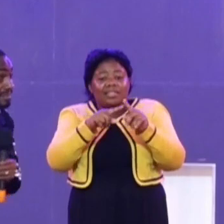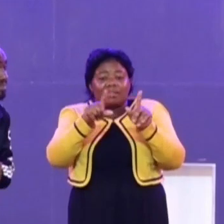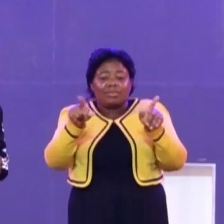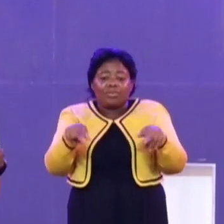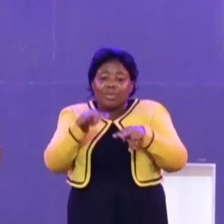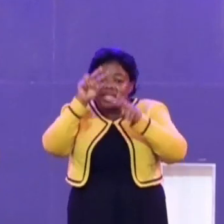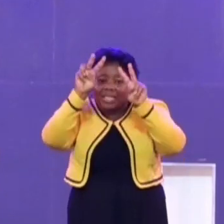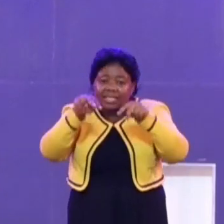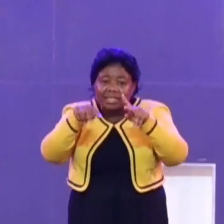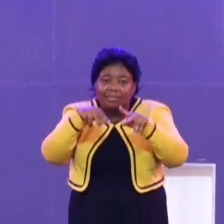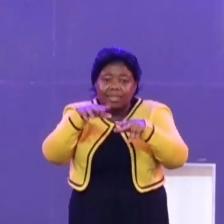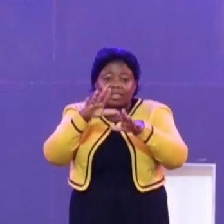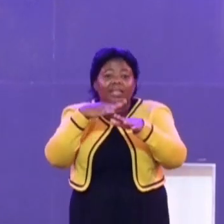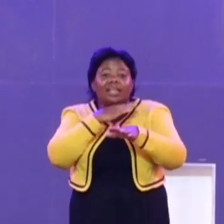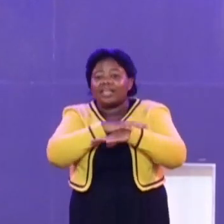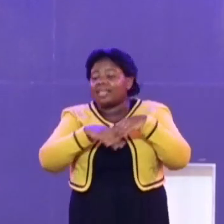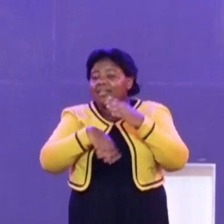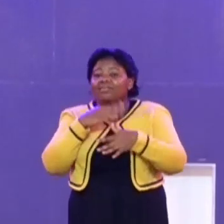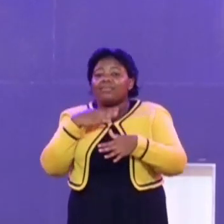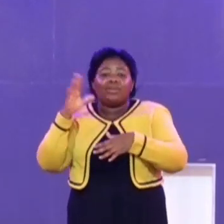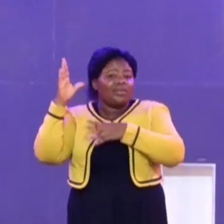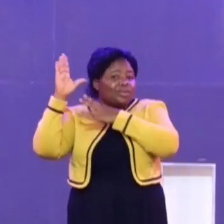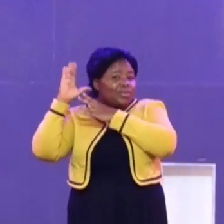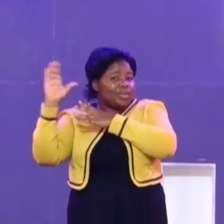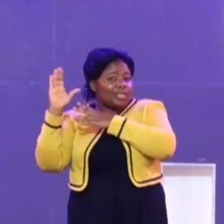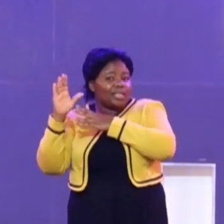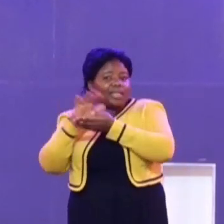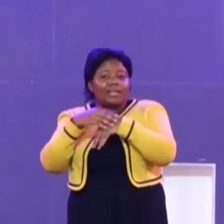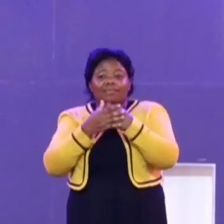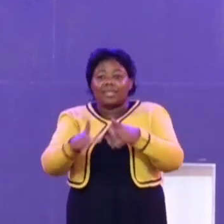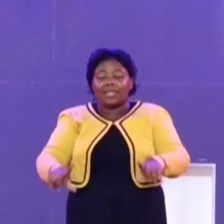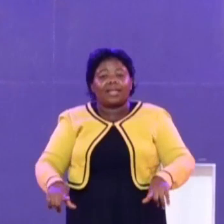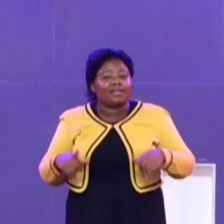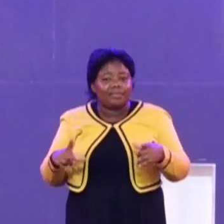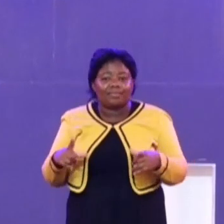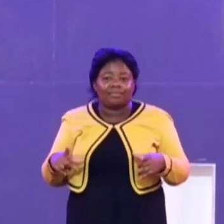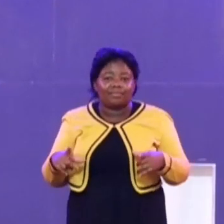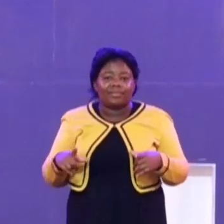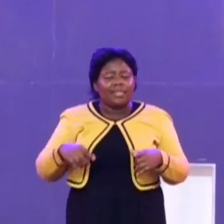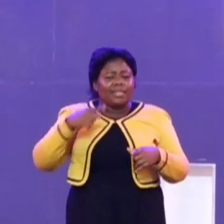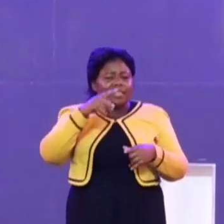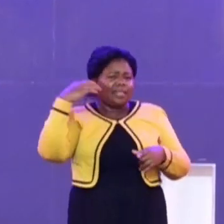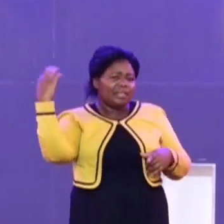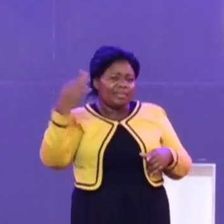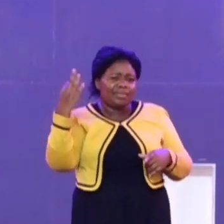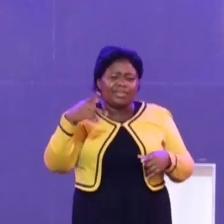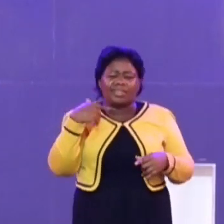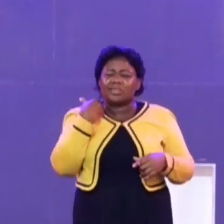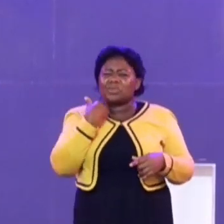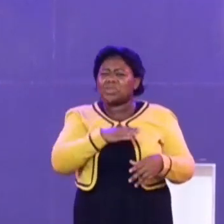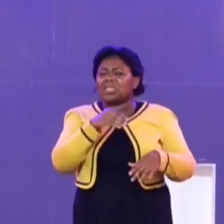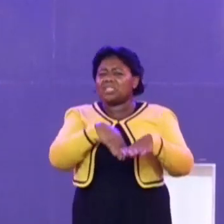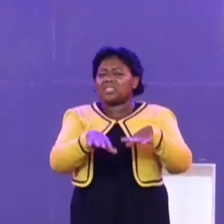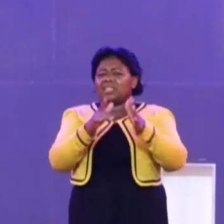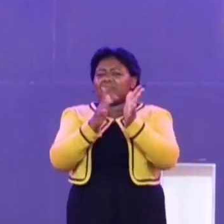korobulamu. Do you know that the things we despise to hear, they make up the life. Injili joto yagala kuulira mu Bible wano. The